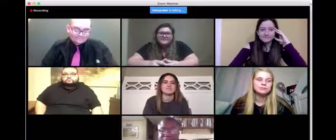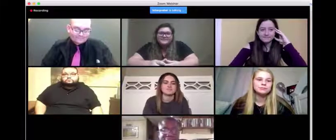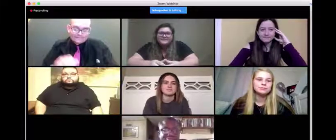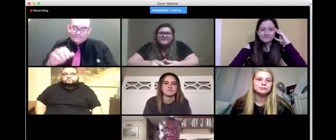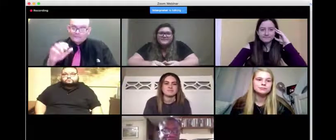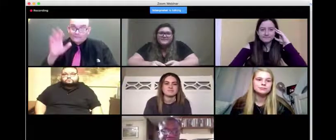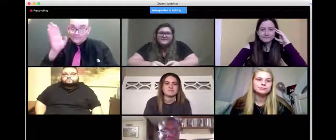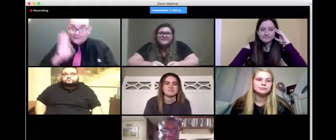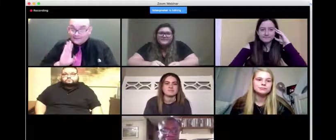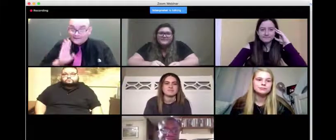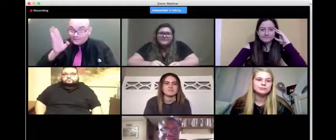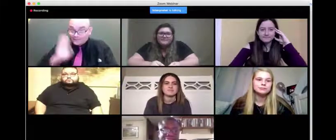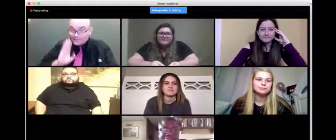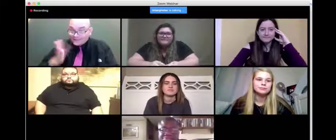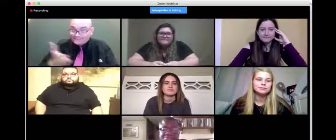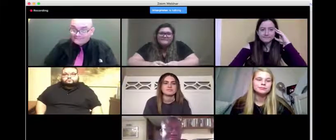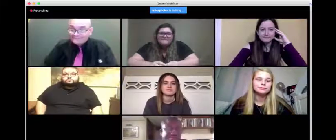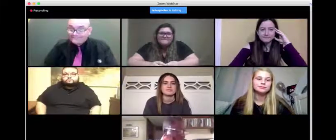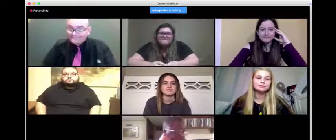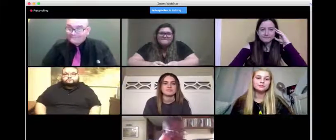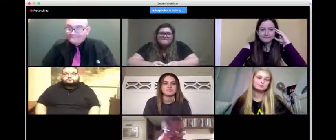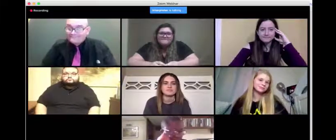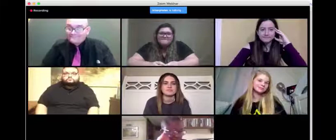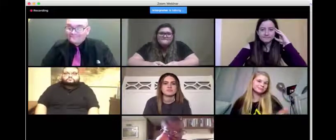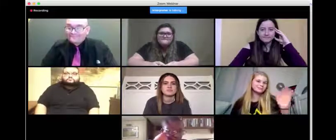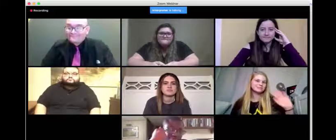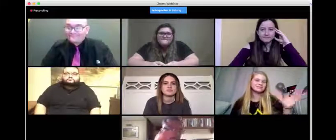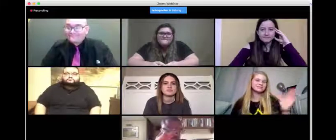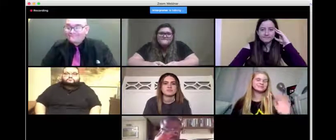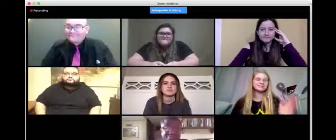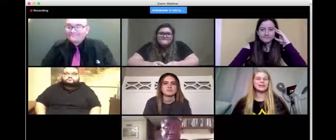Hi, yes. ASL, what that means to me is